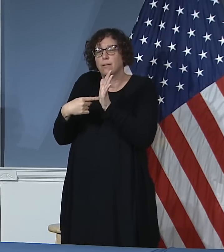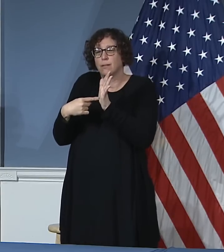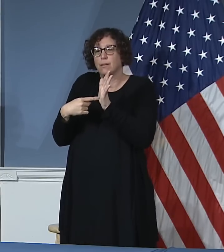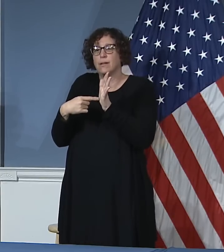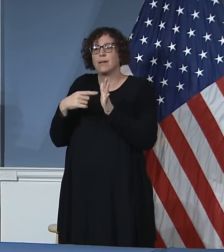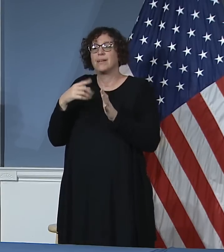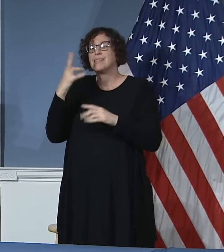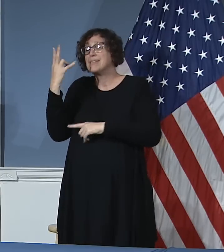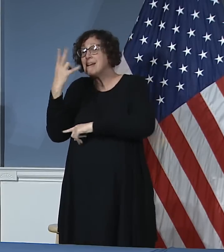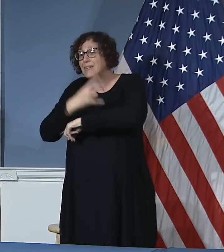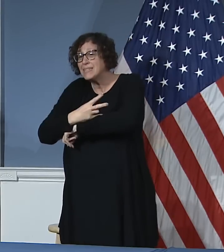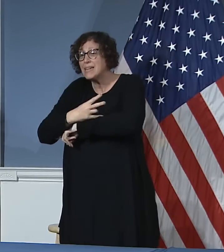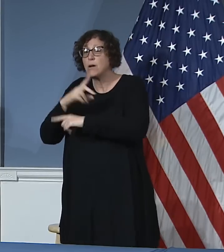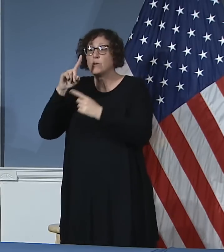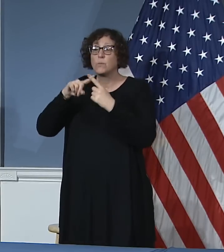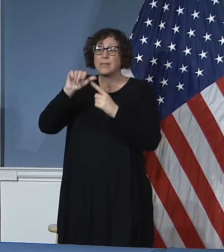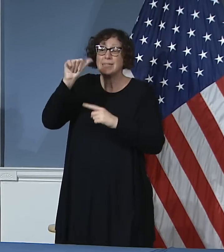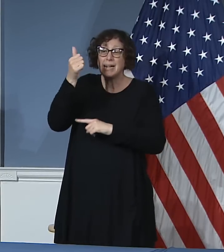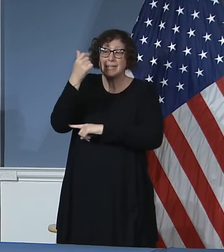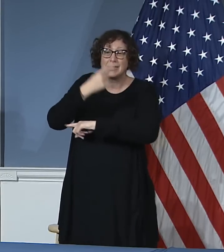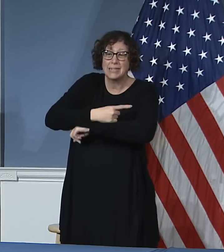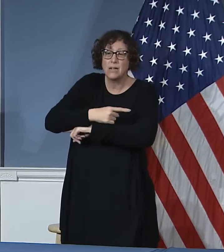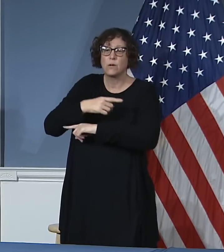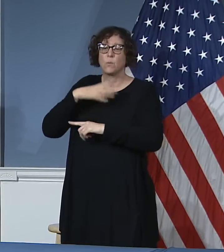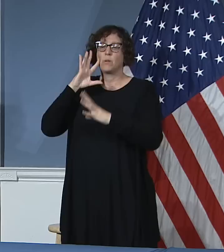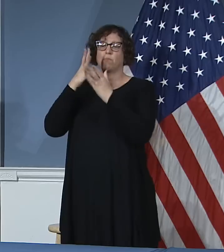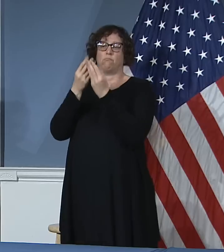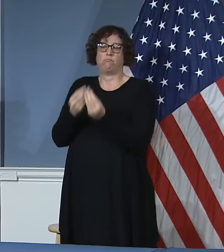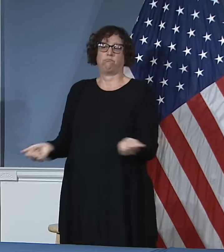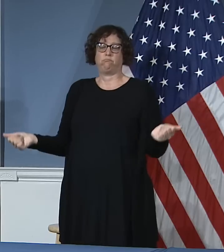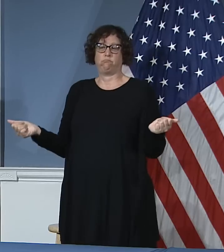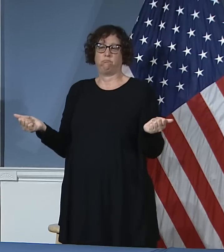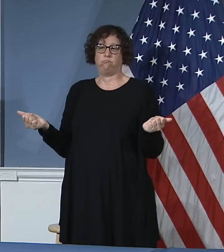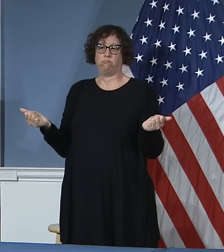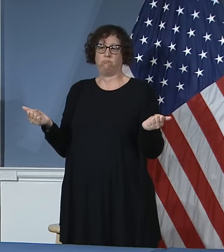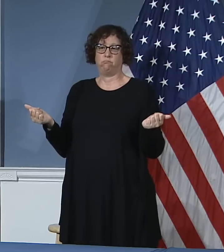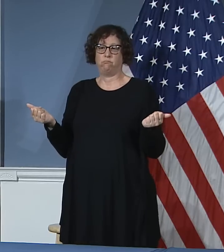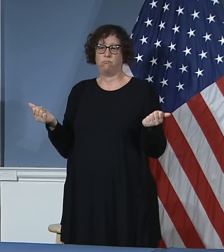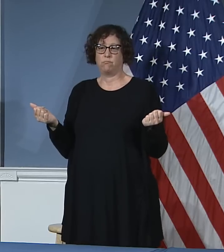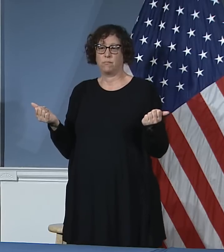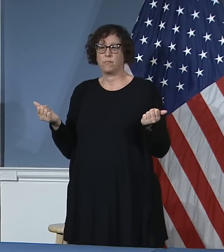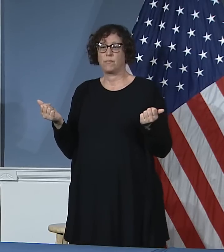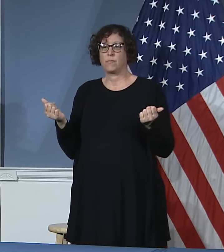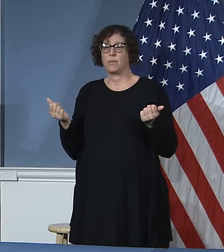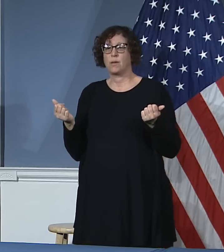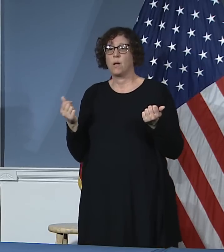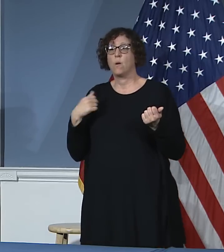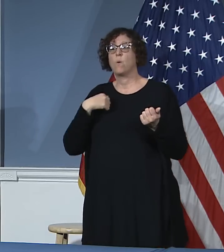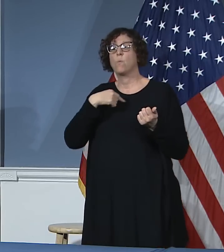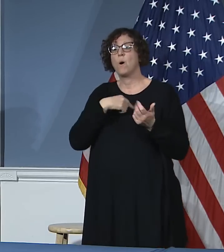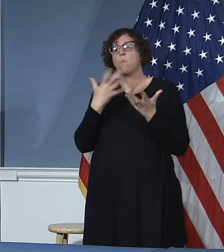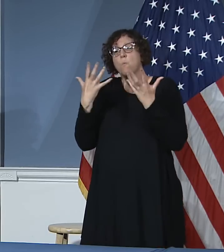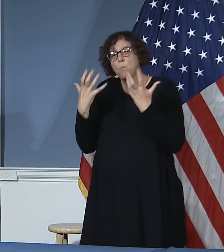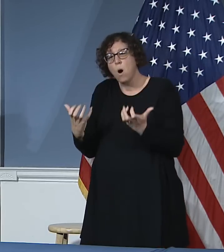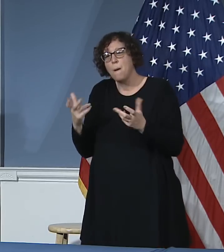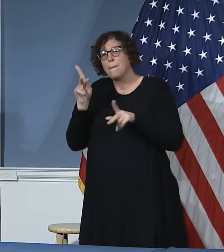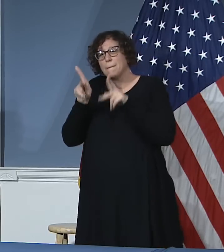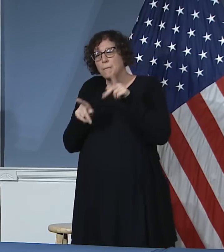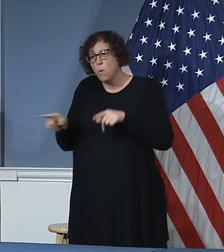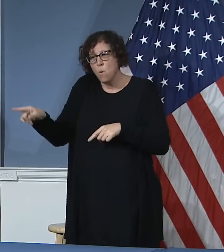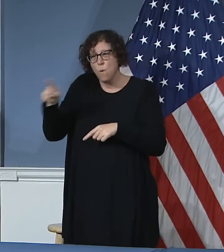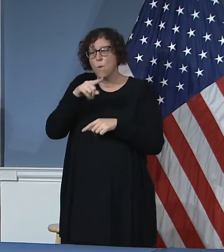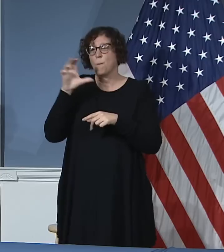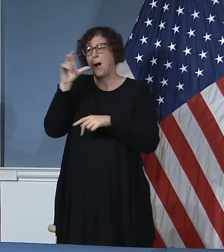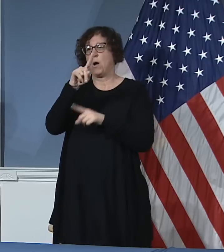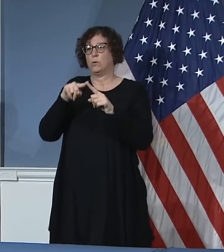to then come back to work 7 days after onset of symptoms, 3 days after their fever has gone,